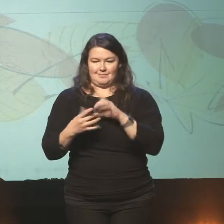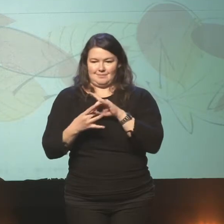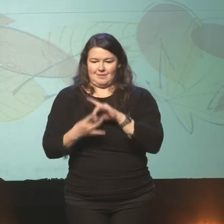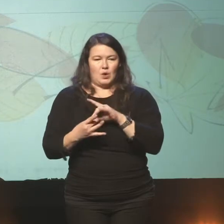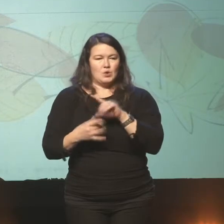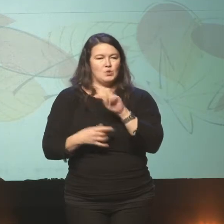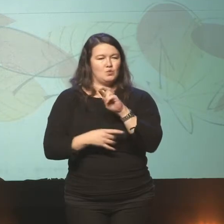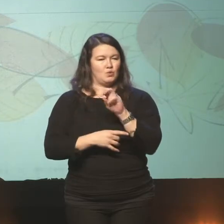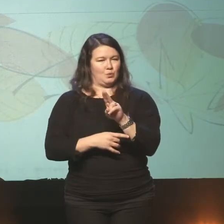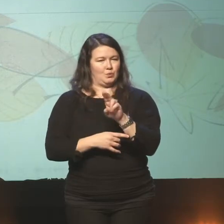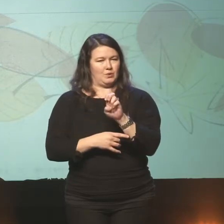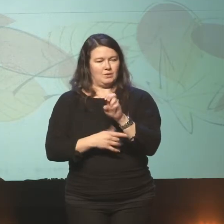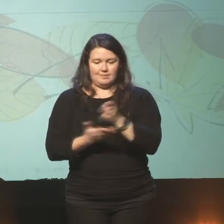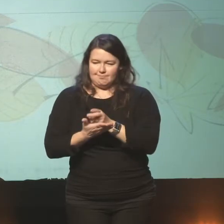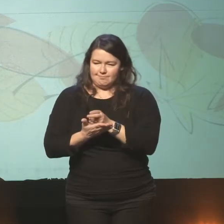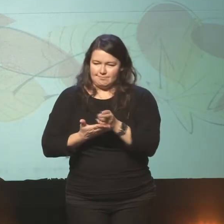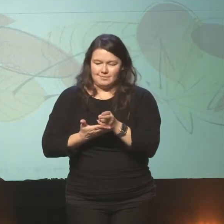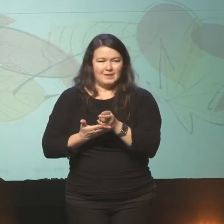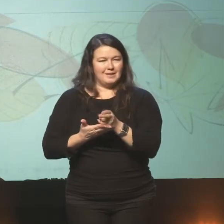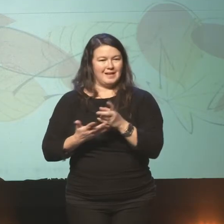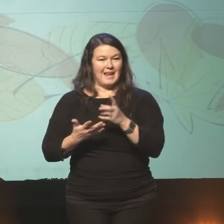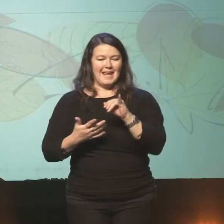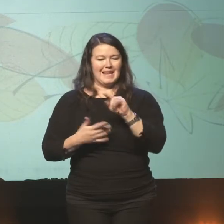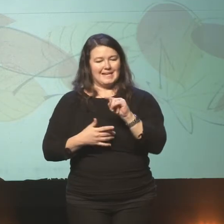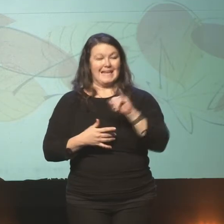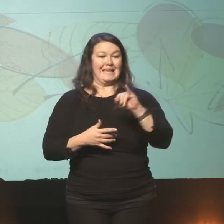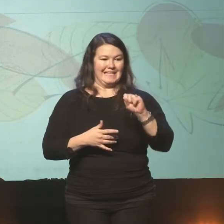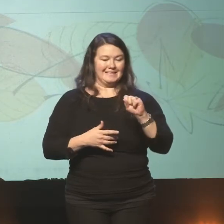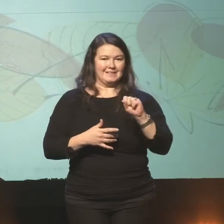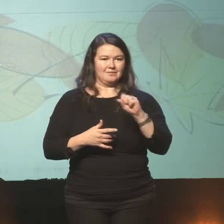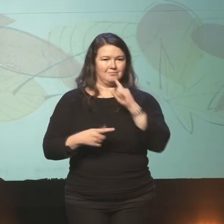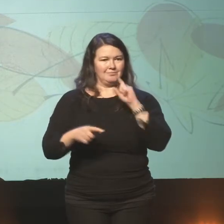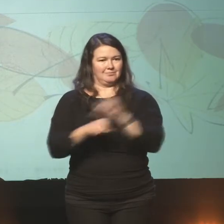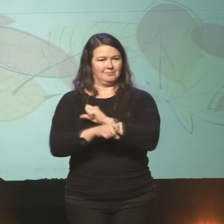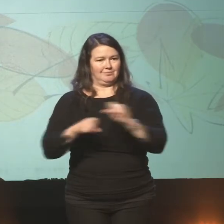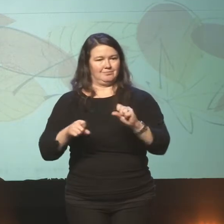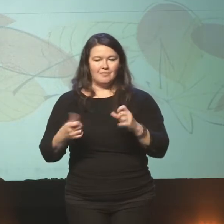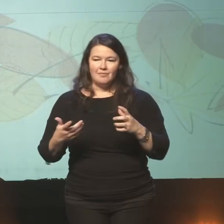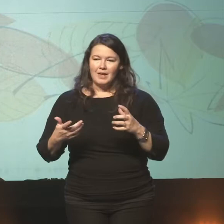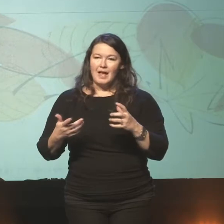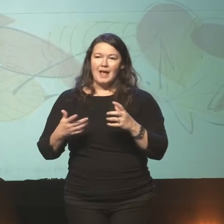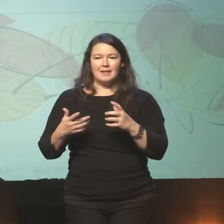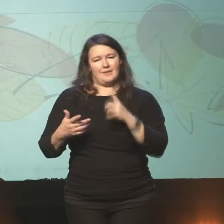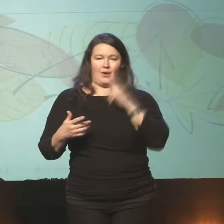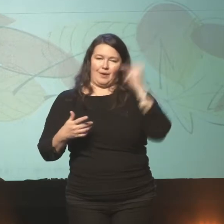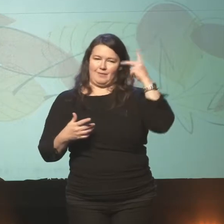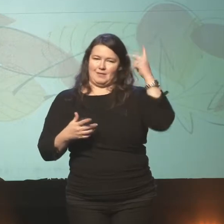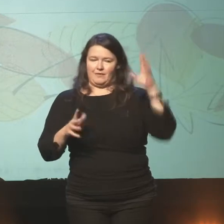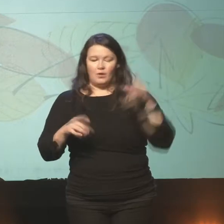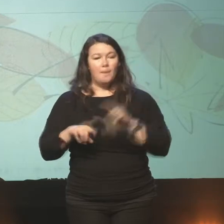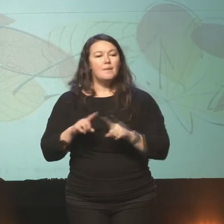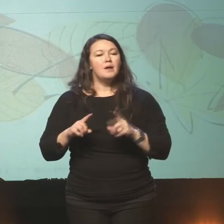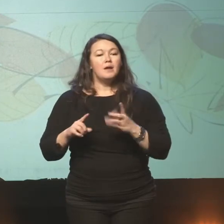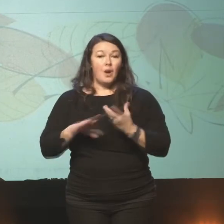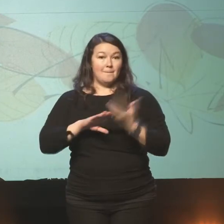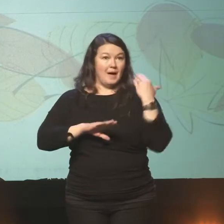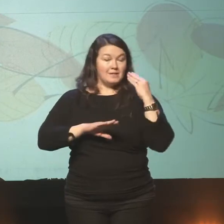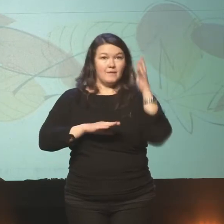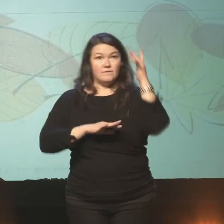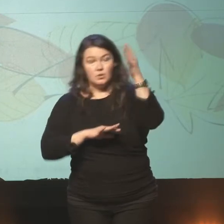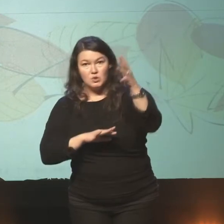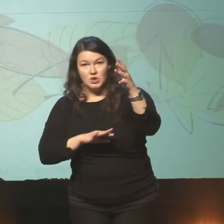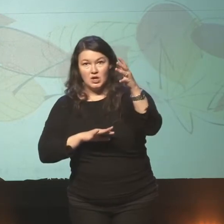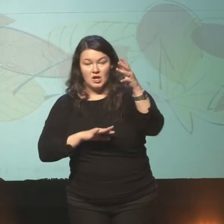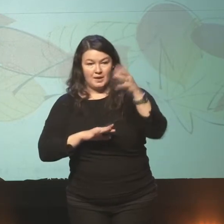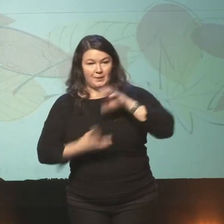It is what is. Very philosophical for you. So, and oftentimes our past and our future get in the way of what